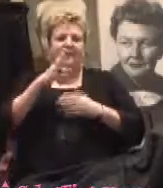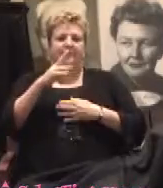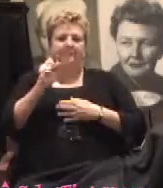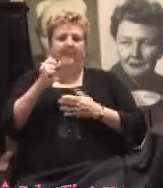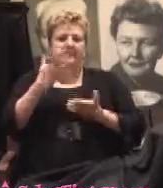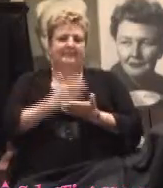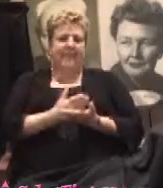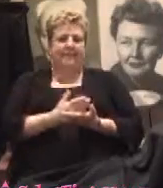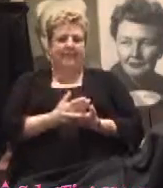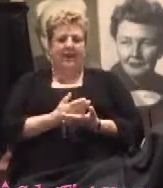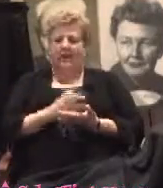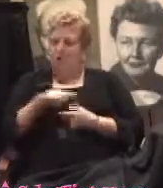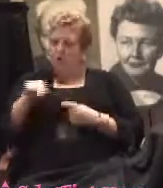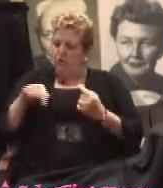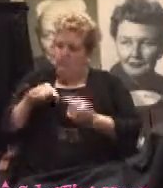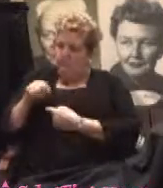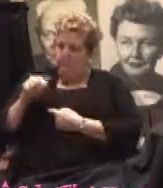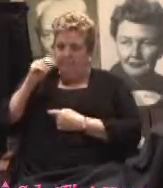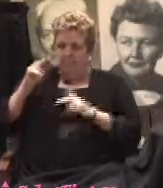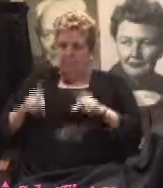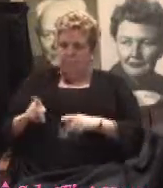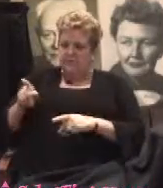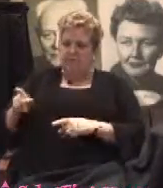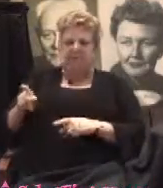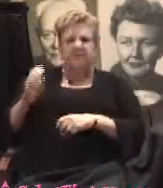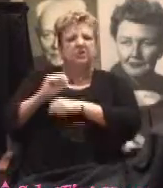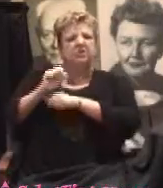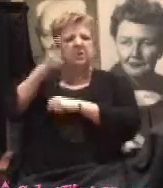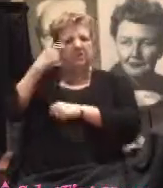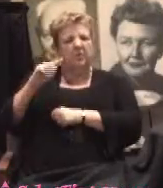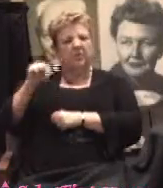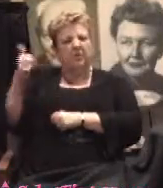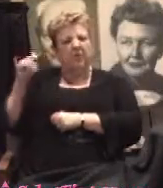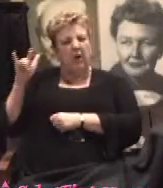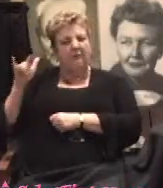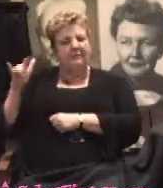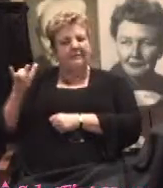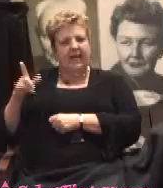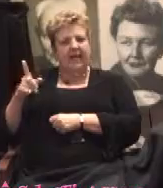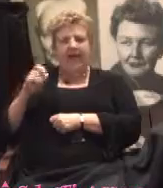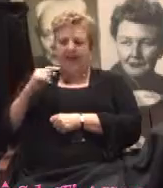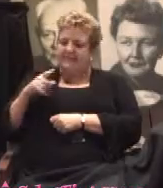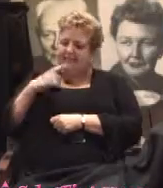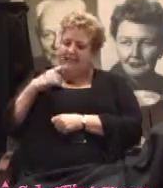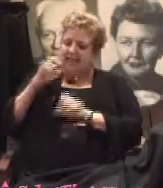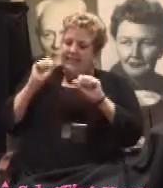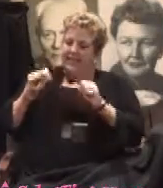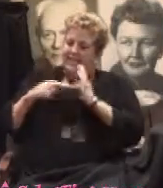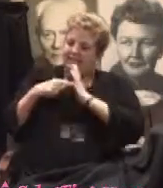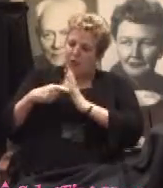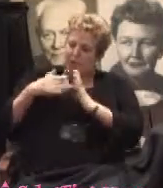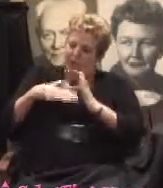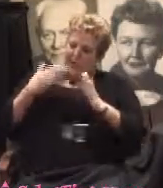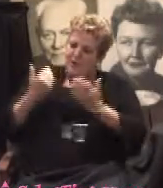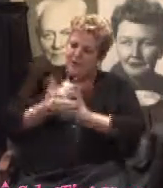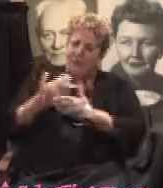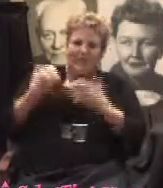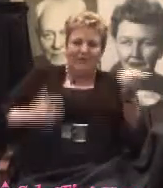first person next to me, who happened to be a woman who worked for British Airways, and I turned to her and said, "Hey, can I show you my new guitar?" And